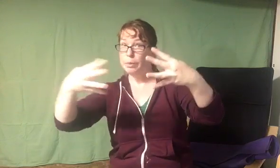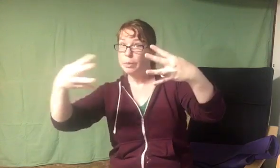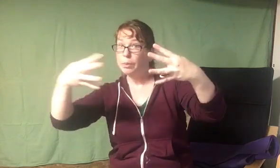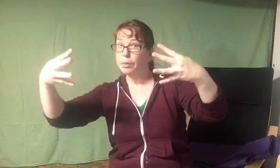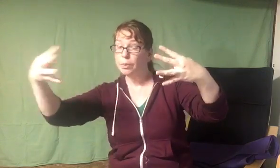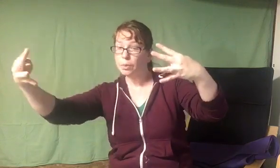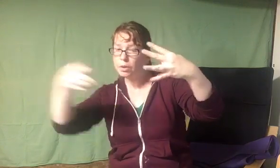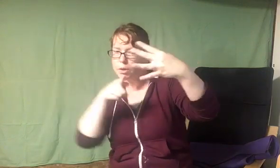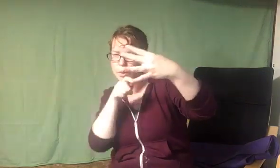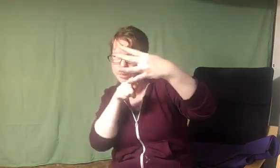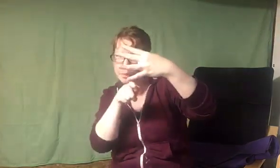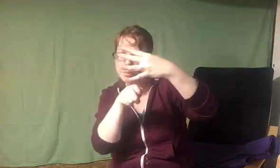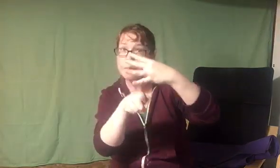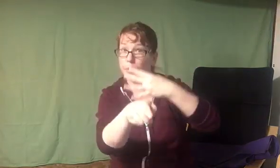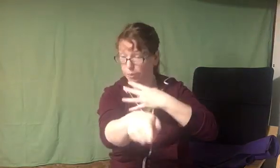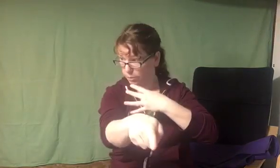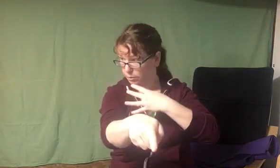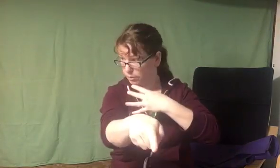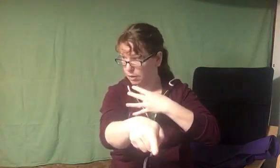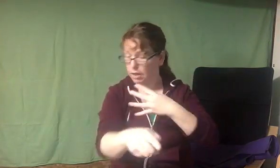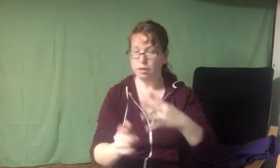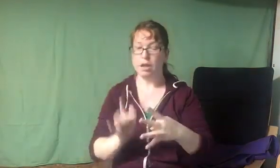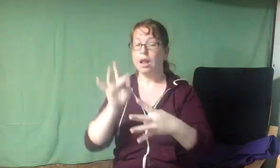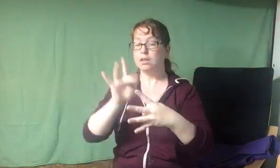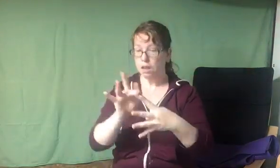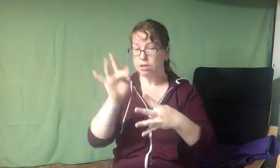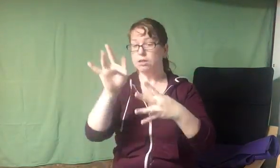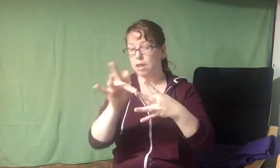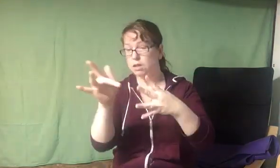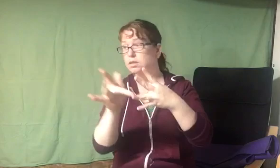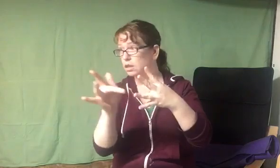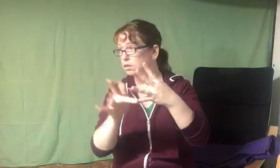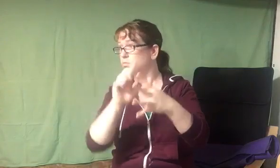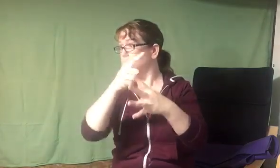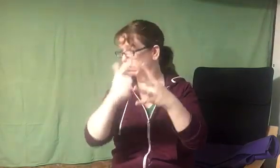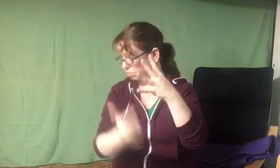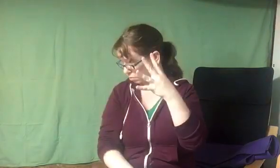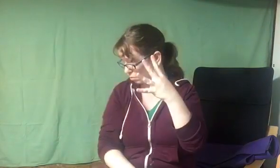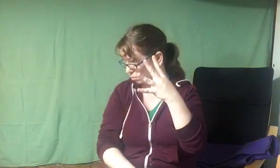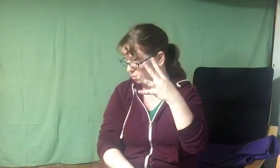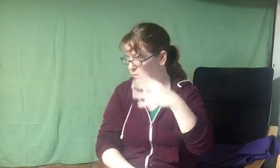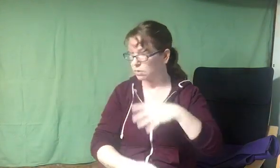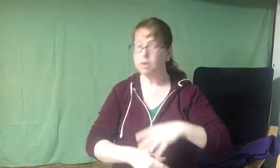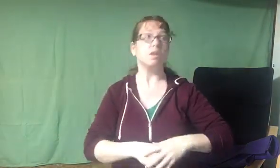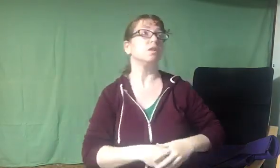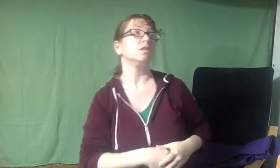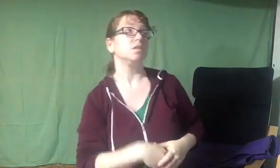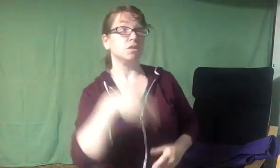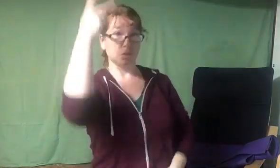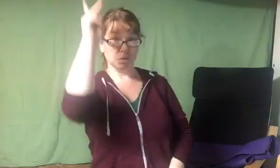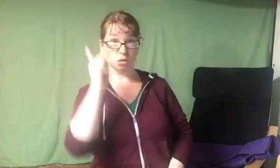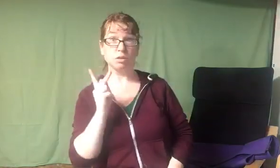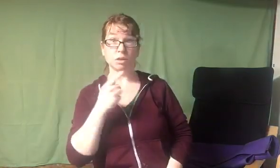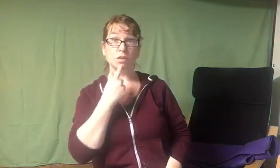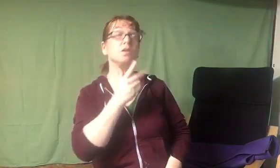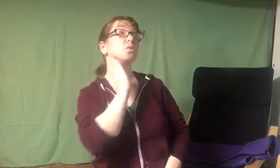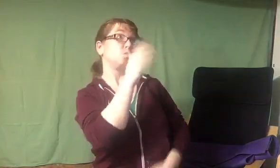as a signal to go." "We'll do our best to make everything all right tomorrow, sir," said Kirsty. Mr. Beaker gave her a